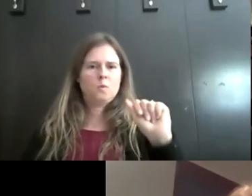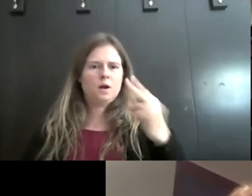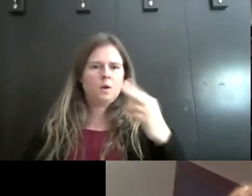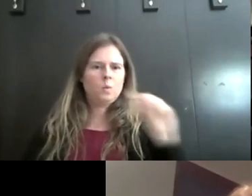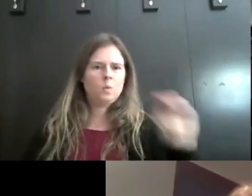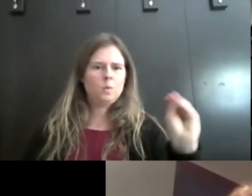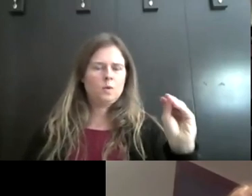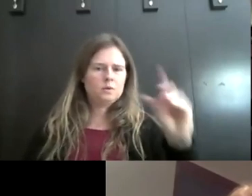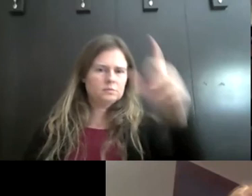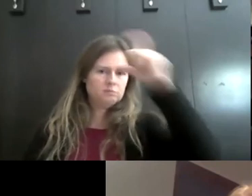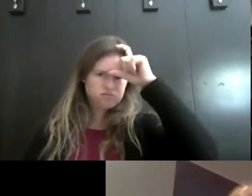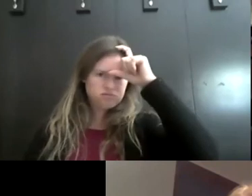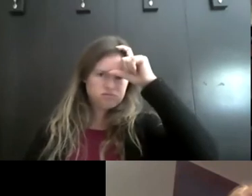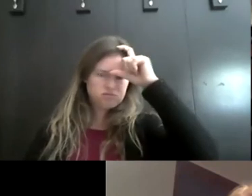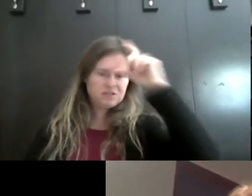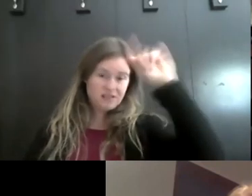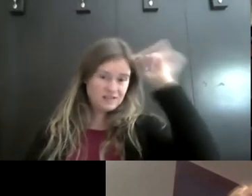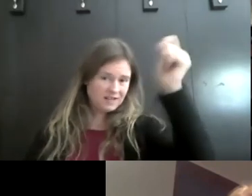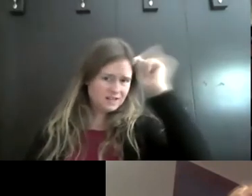an insult,